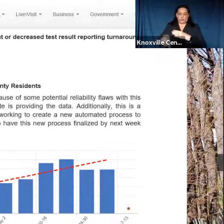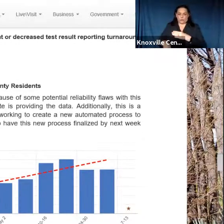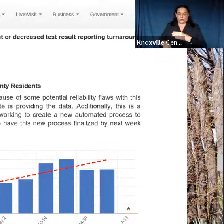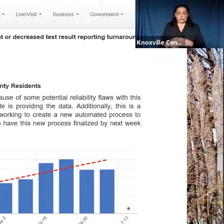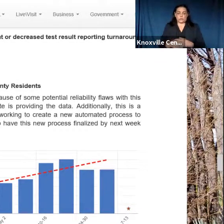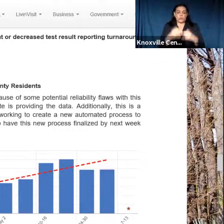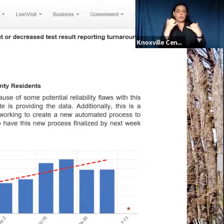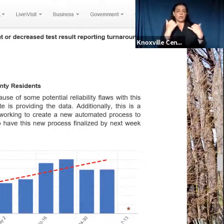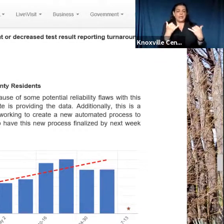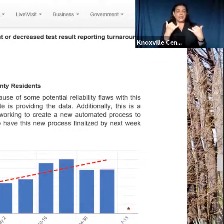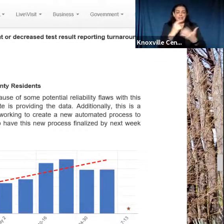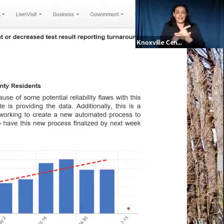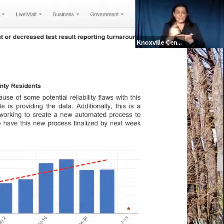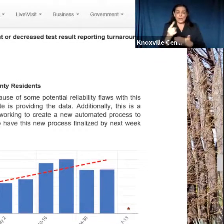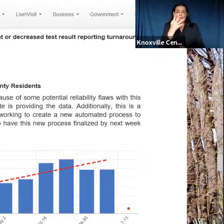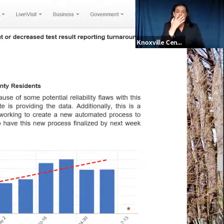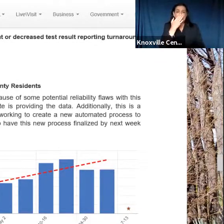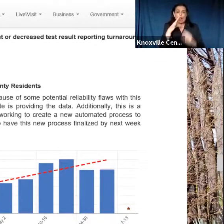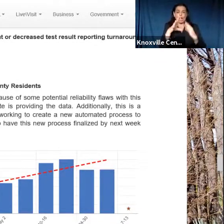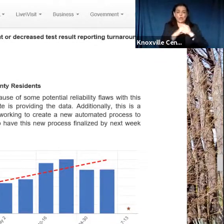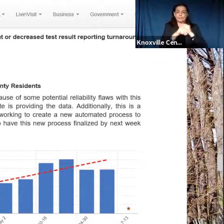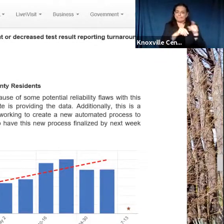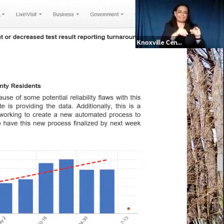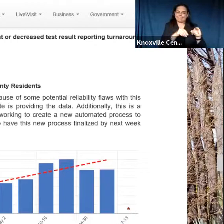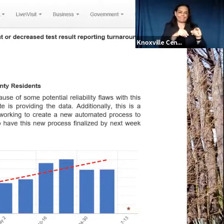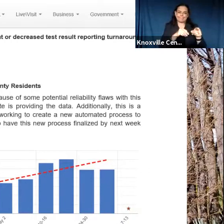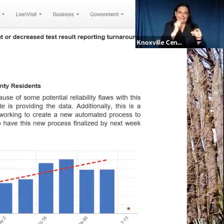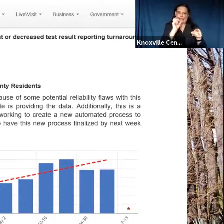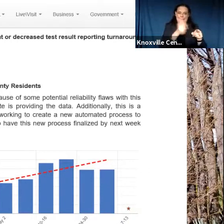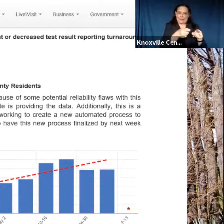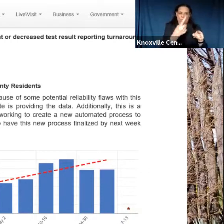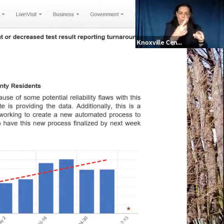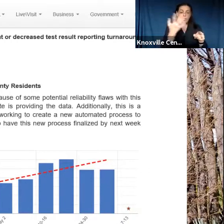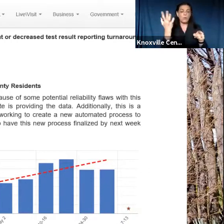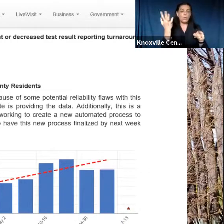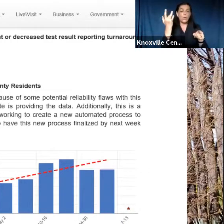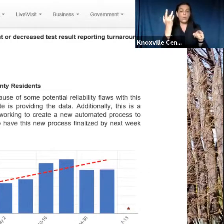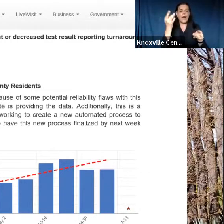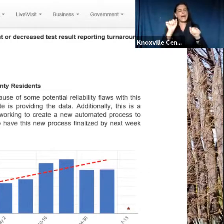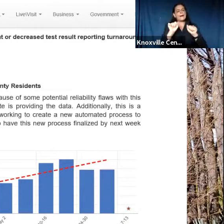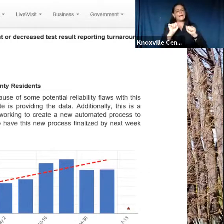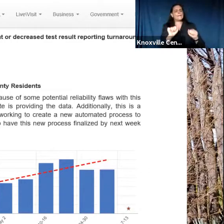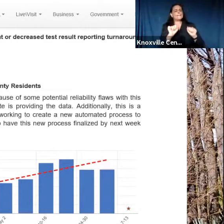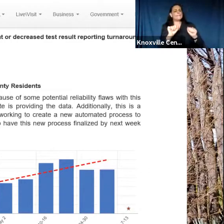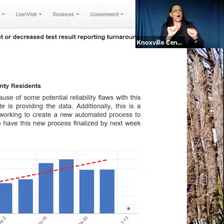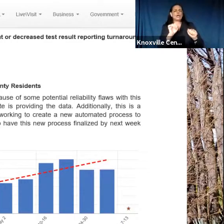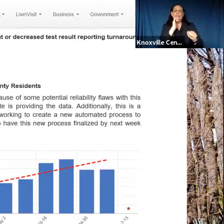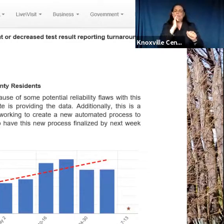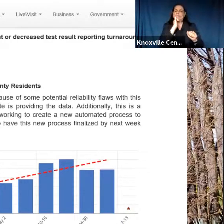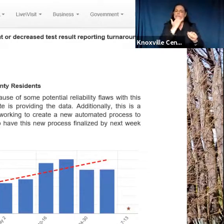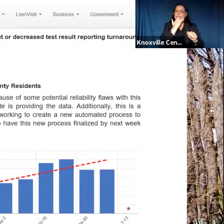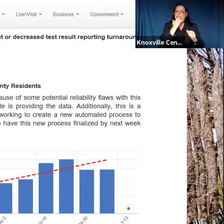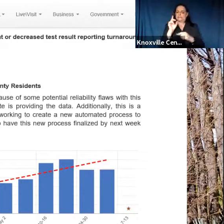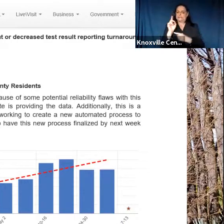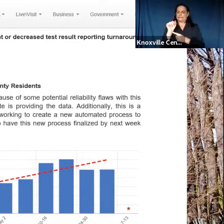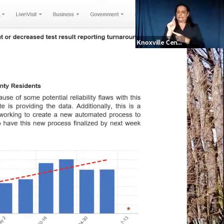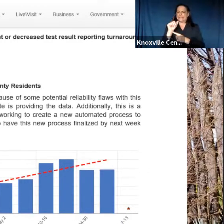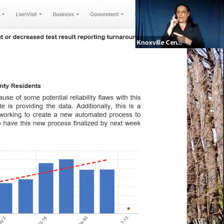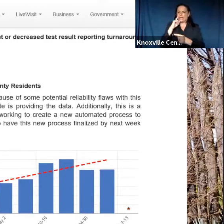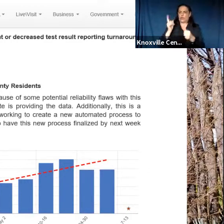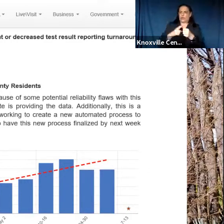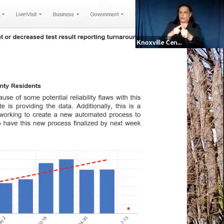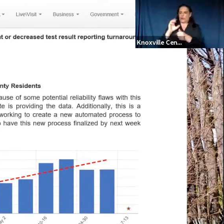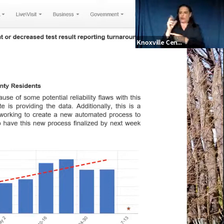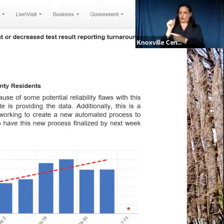not assigning a traffic light color for this benchmark because of some potential reliability flaws with this week's data for the first